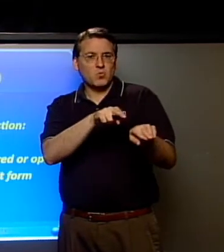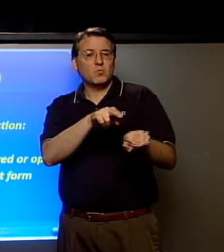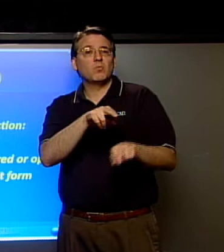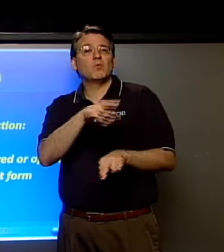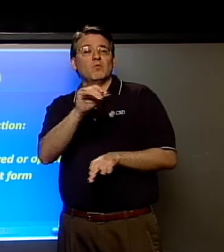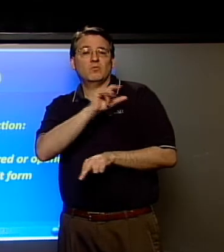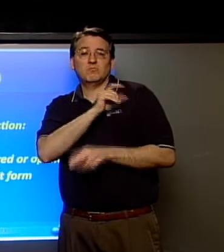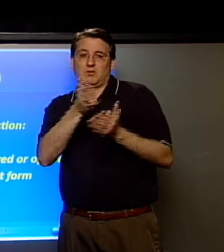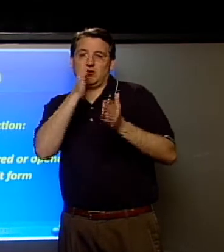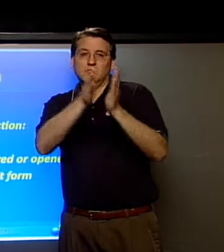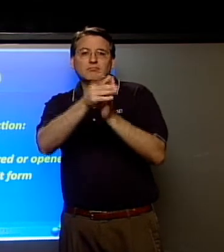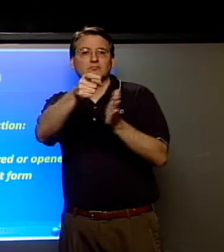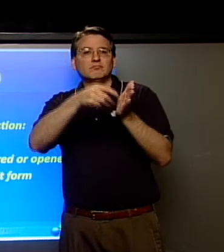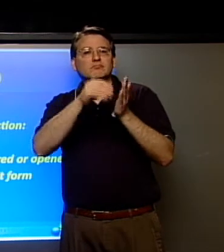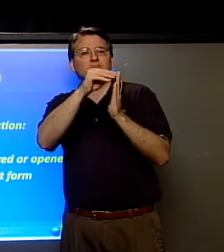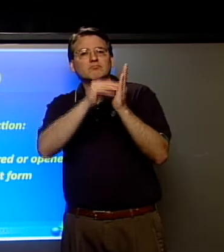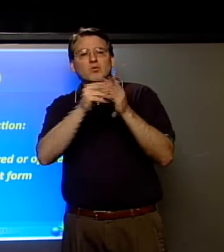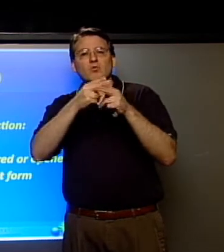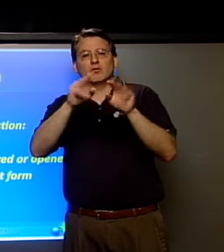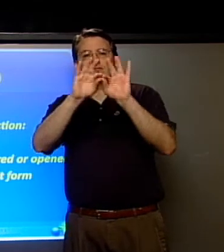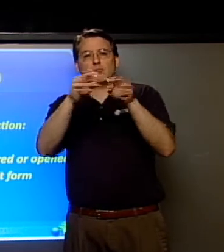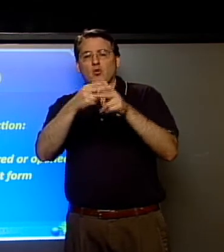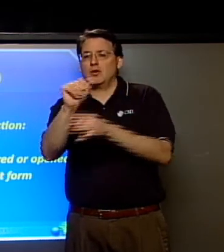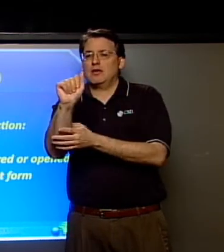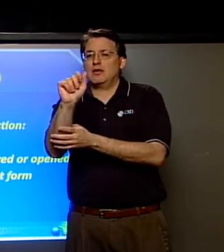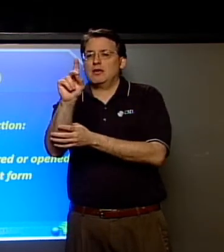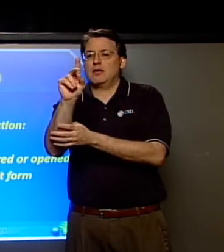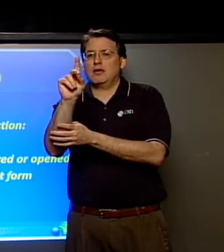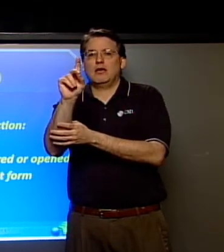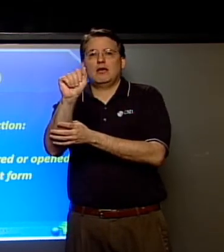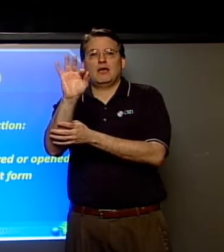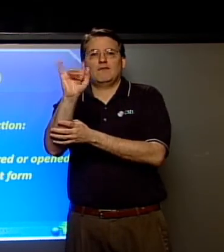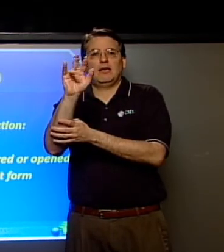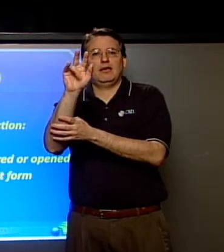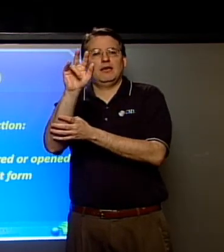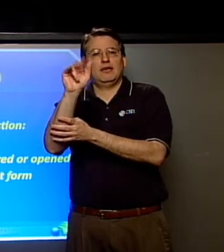Also, you might go to the police and file a police report saying that someone has